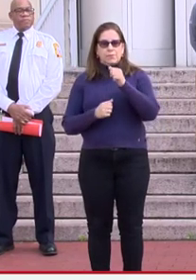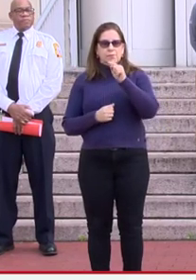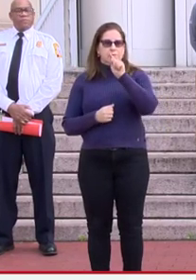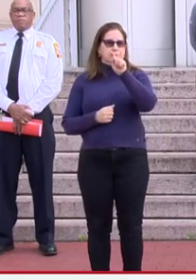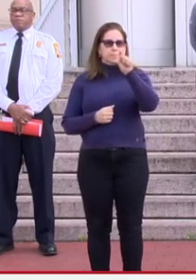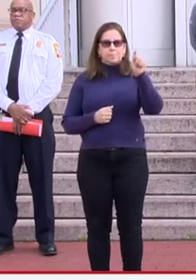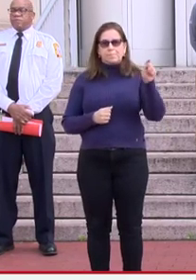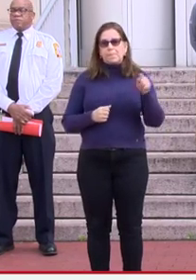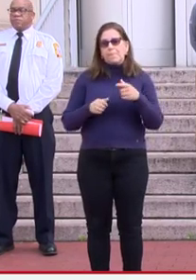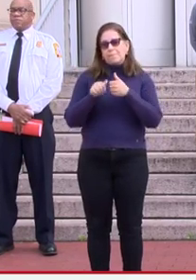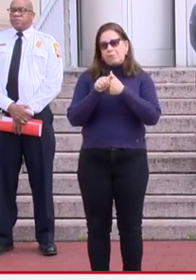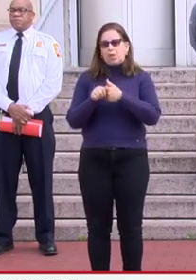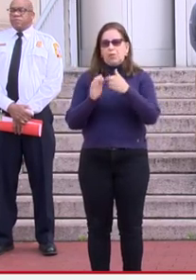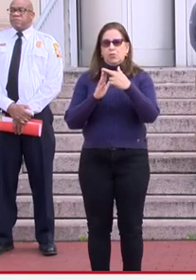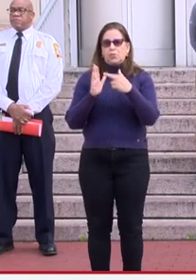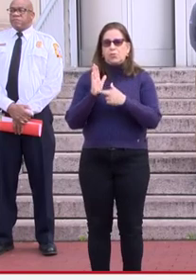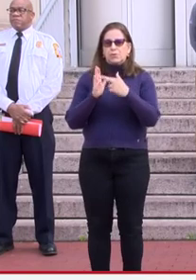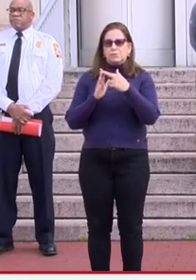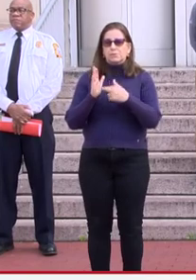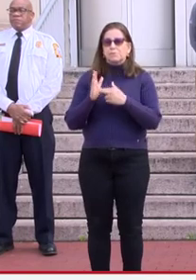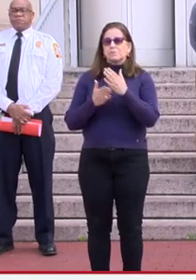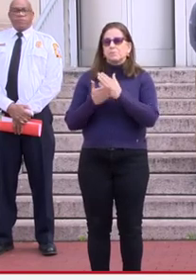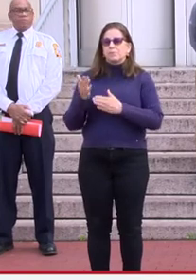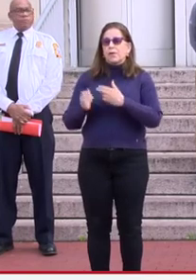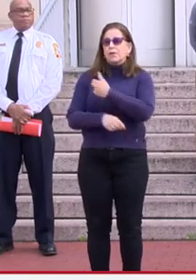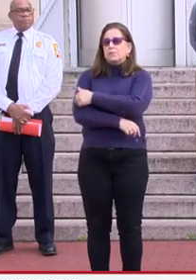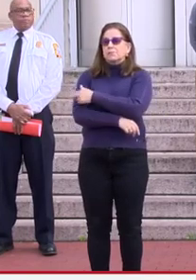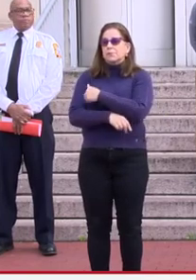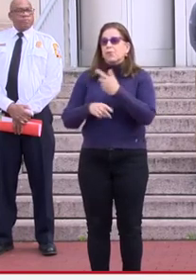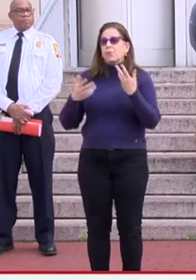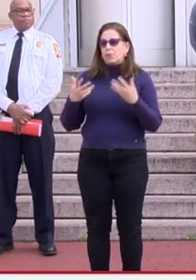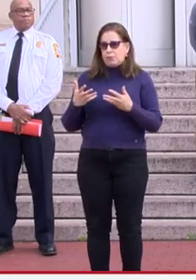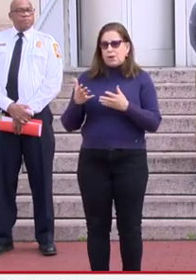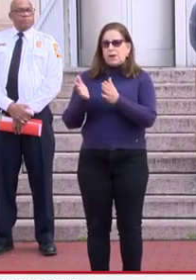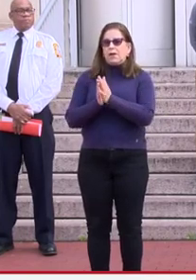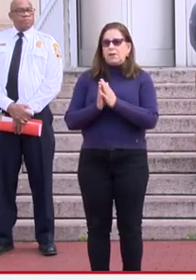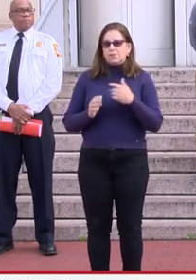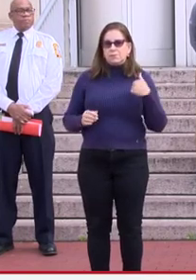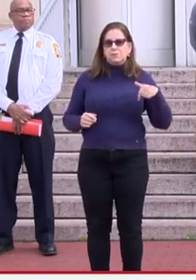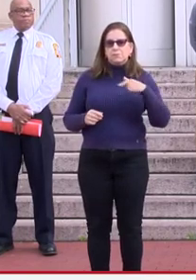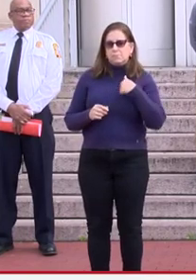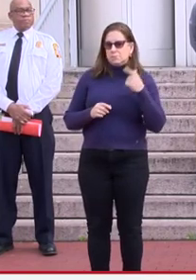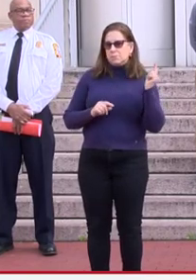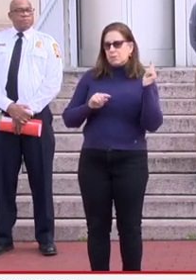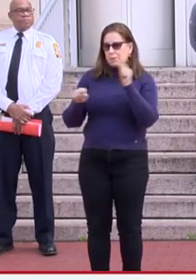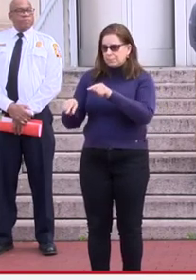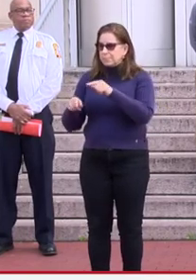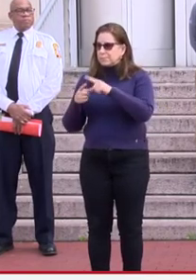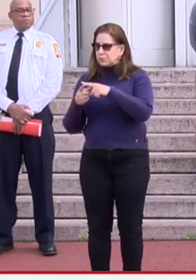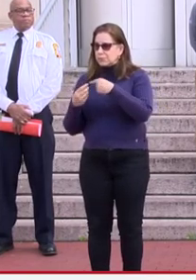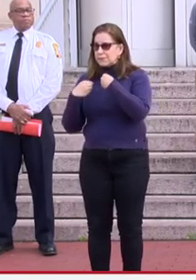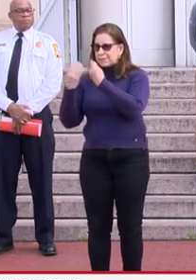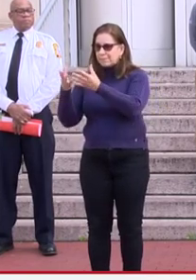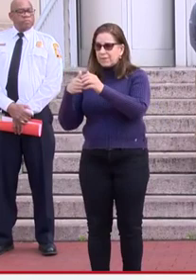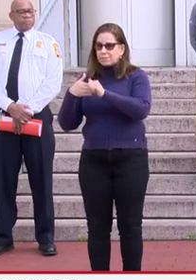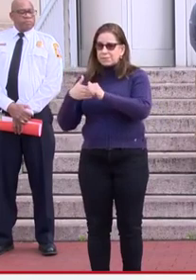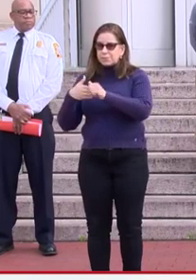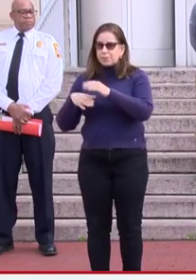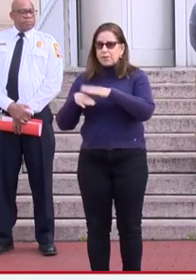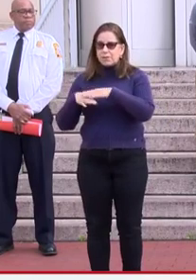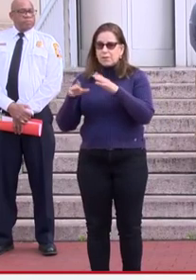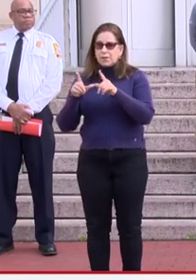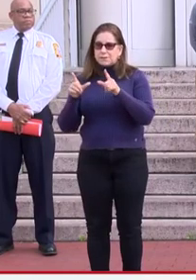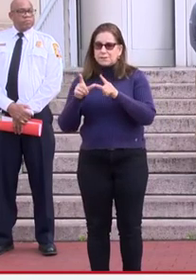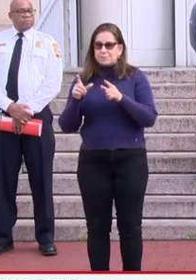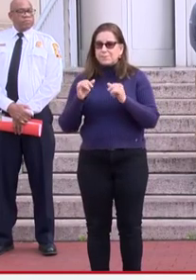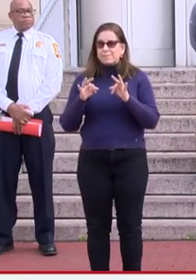Some of our hospitals have already asked for us to come out and use that flexibility within the licensure and regulatory process, as long as patient safety and